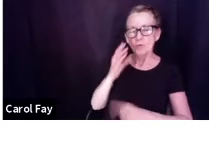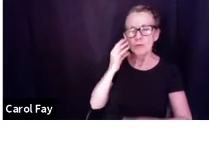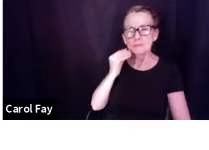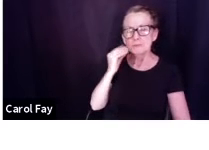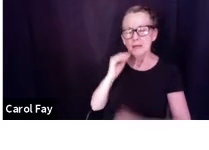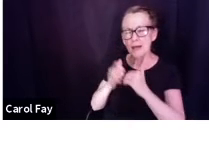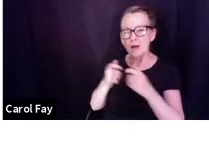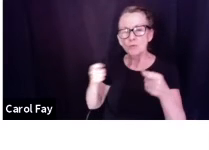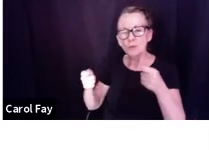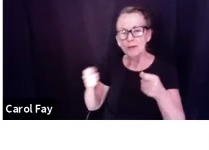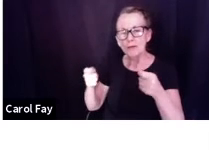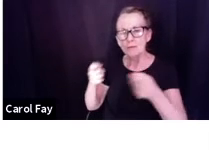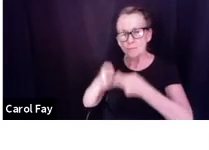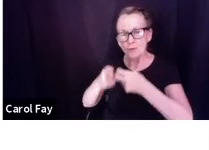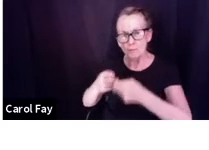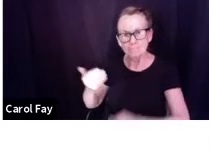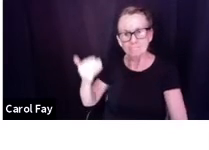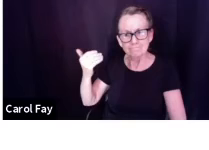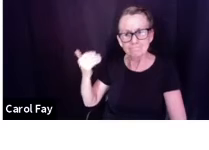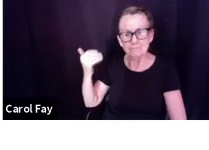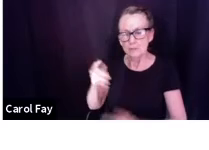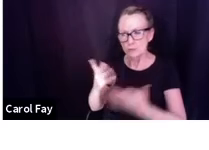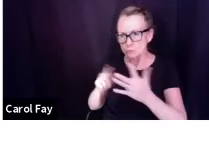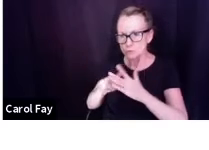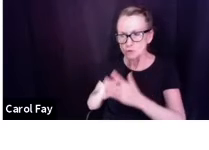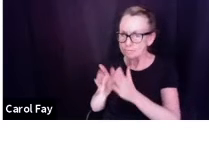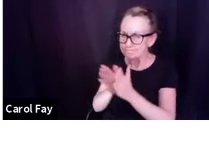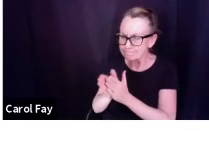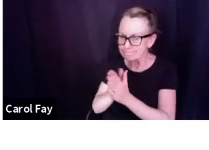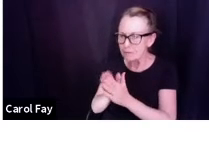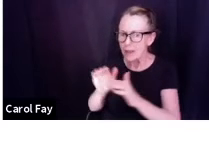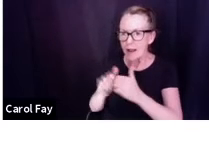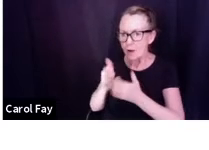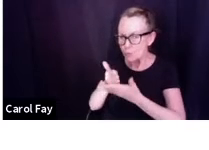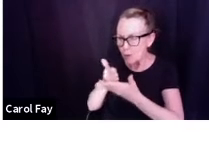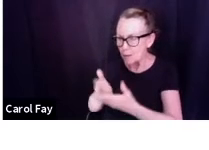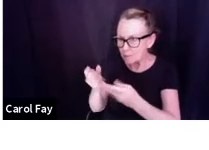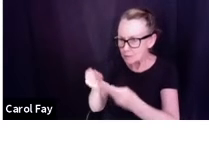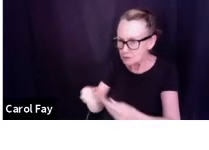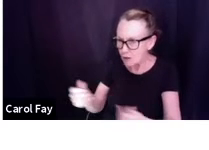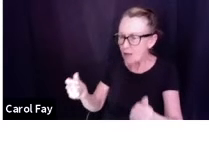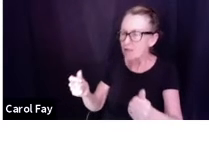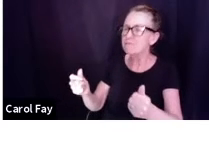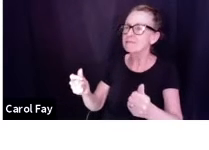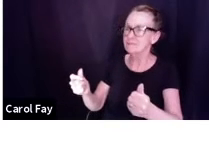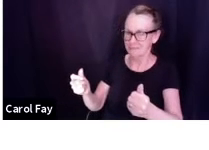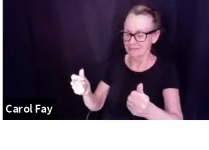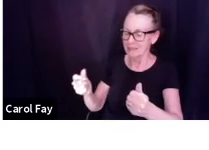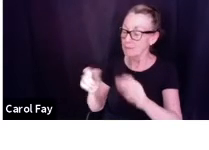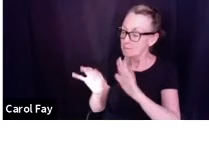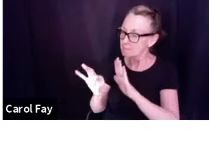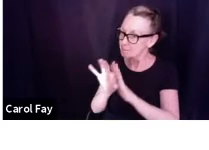handled problems. You want to show initiative and how you contributed to the outcome, but you want to select